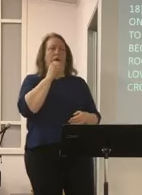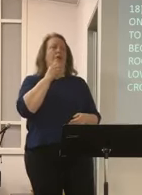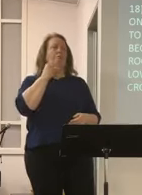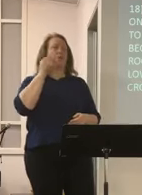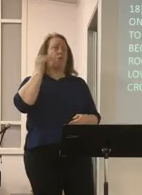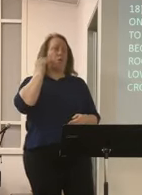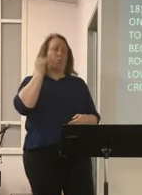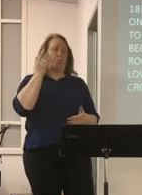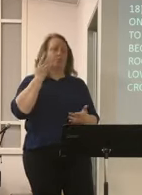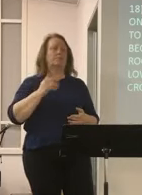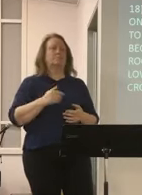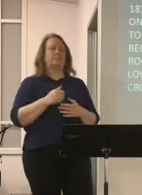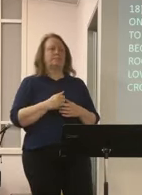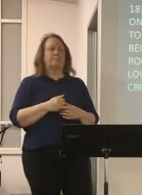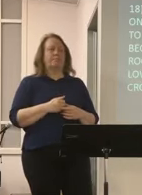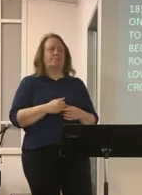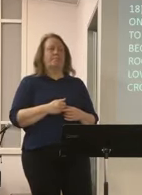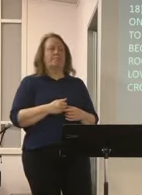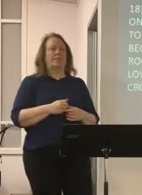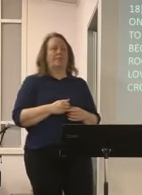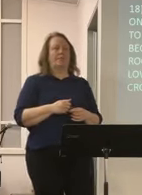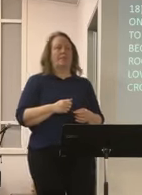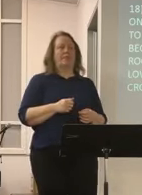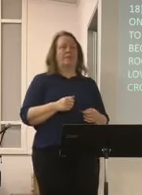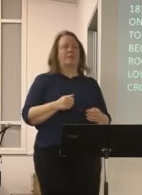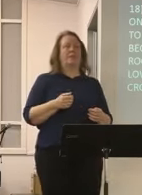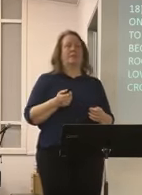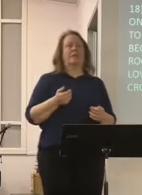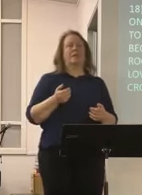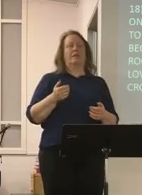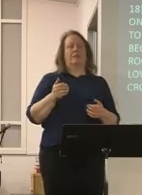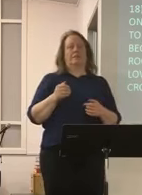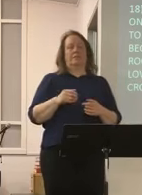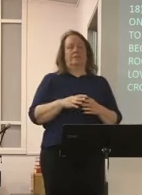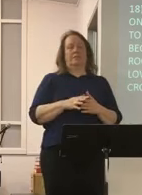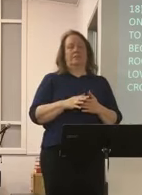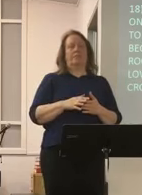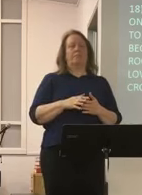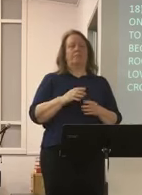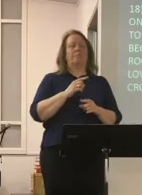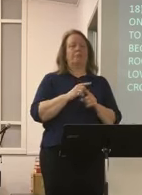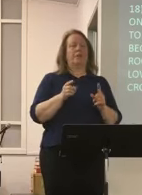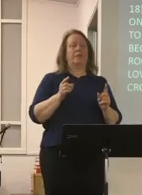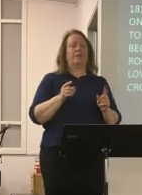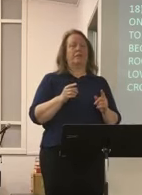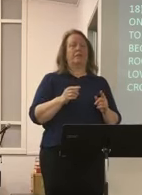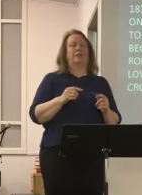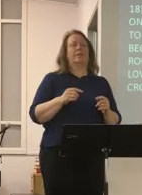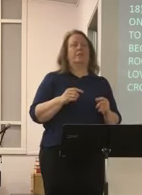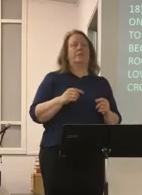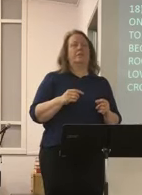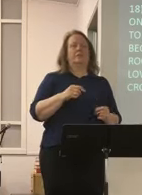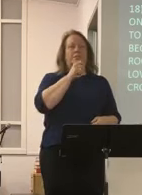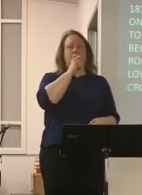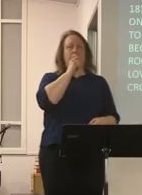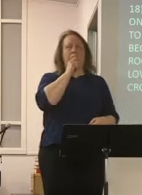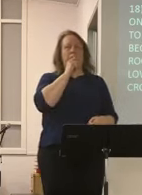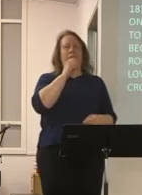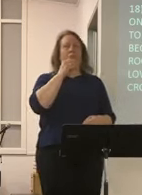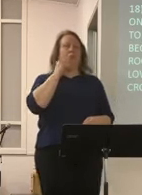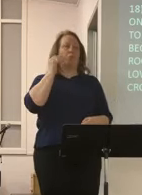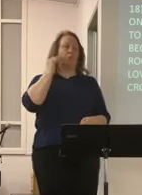it just would have made more sense that Jesus would have been at home and it would have been Peter's residence. But it was a private